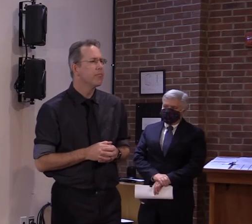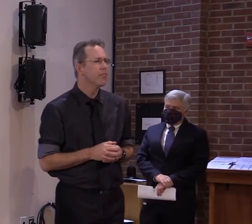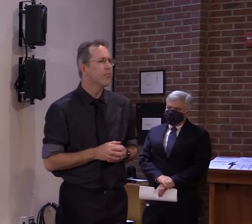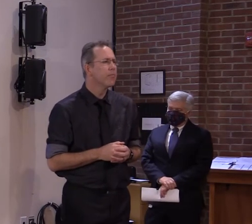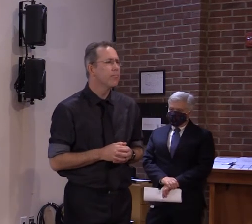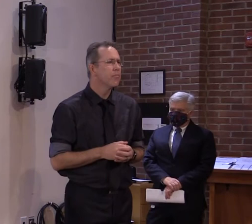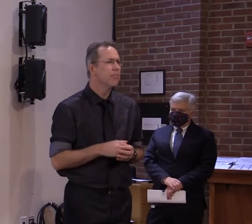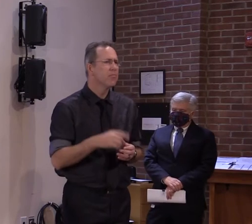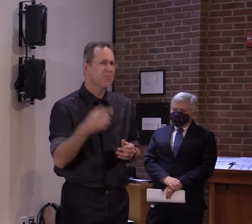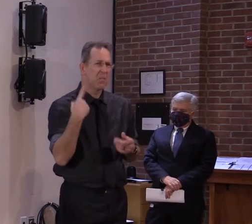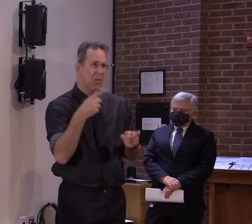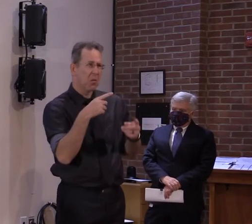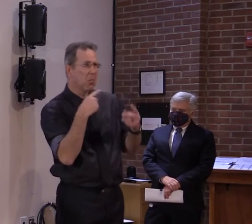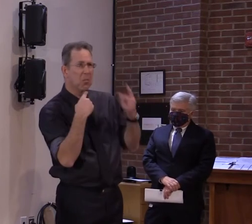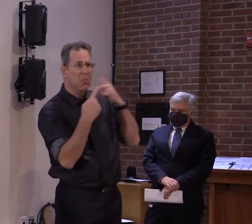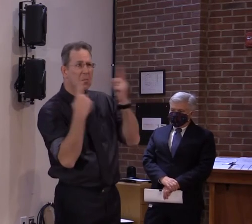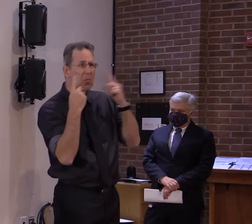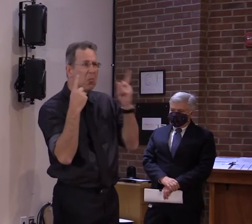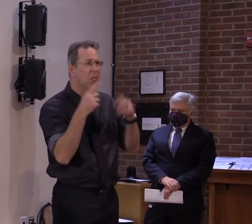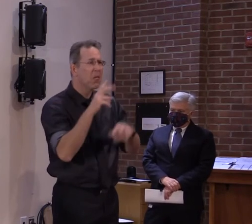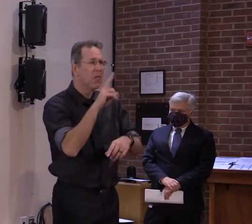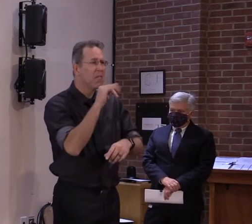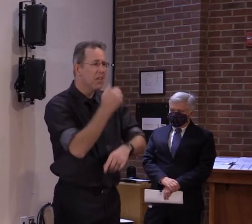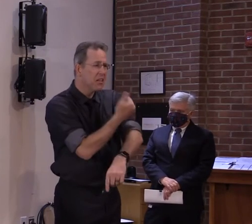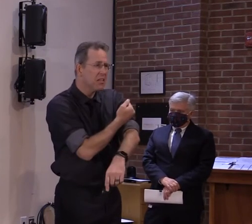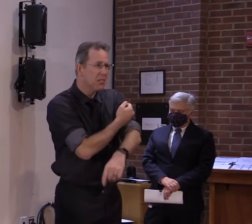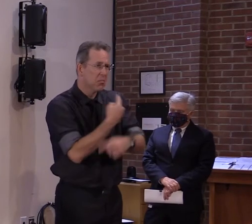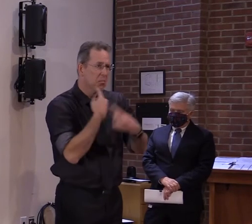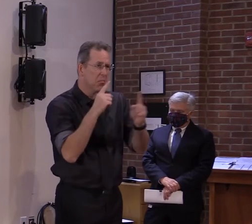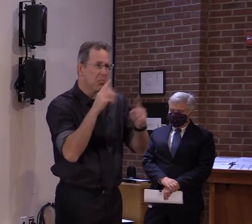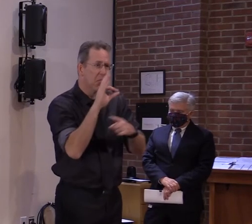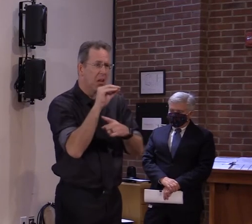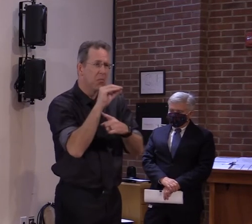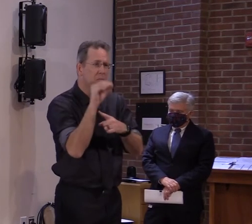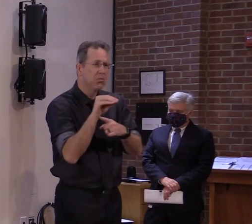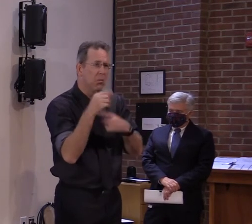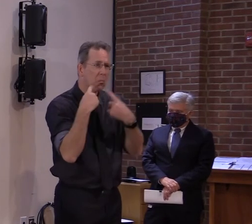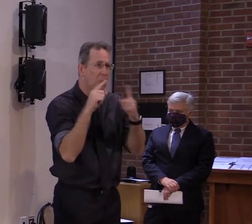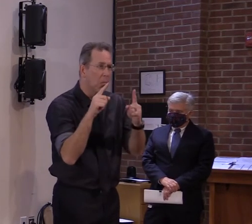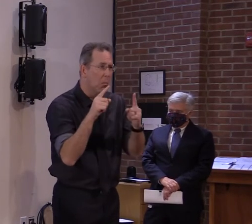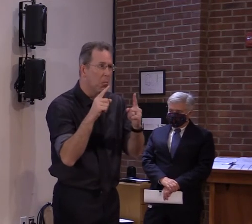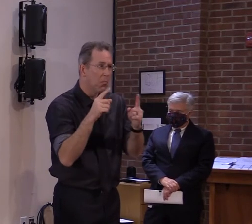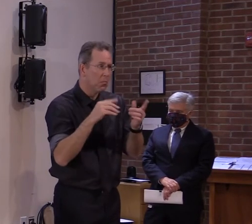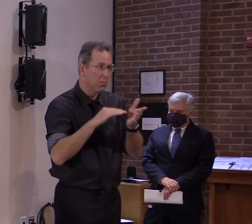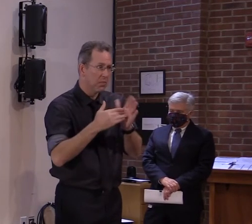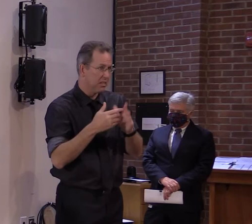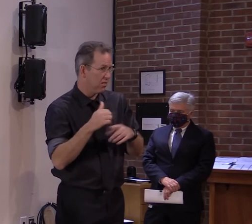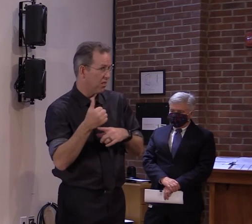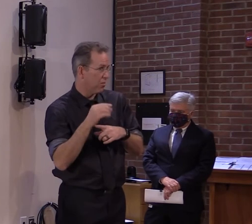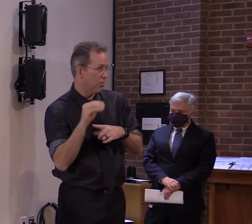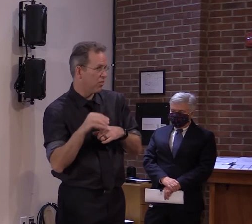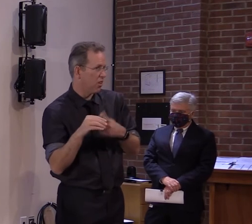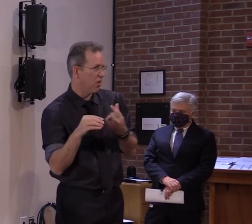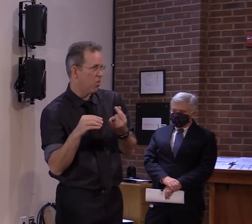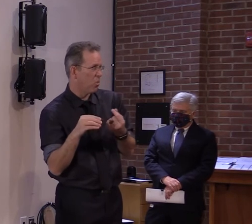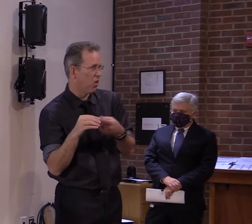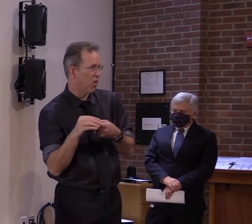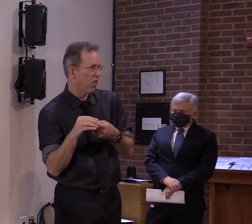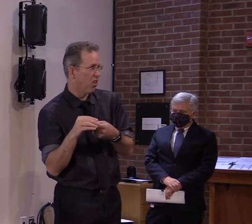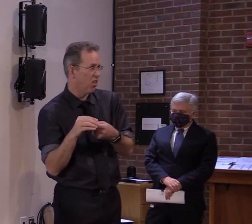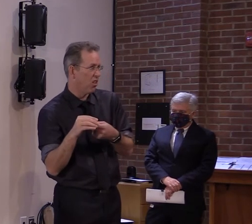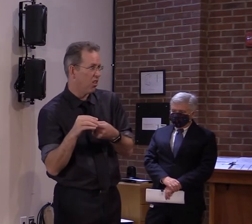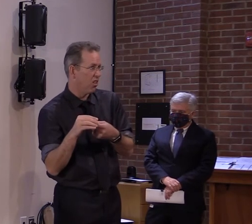effective. Does that mean, I'm curious whether that means that this 10% that would get the vaccine and they would not be